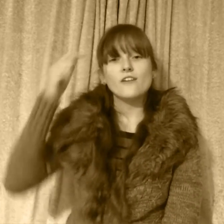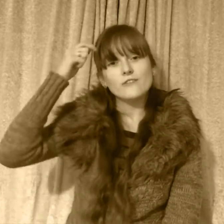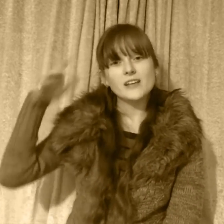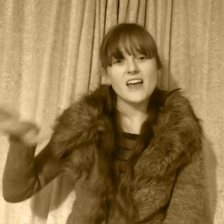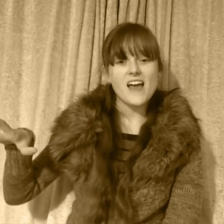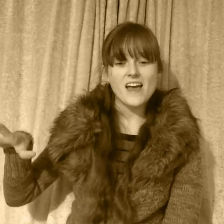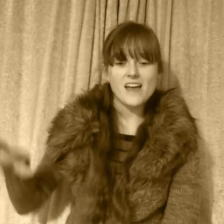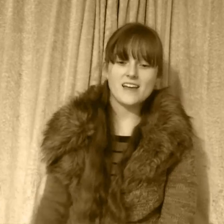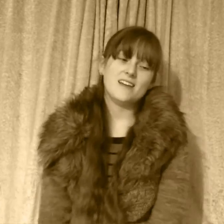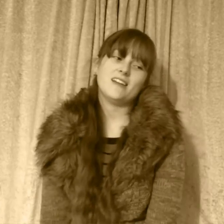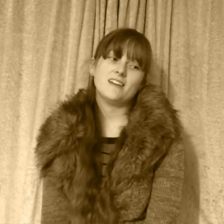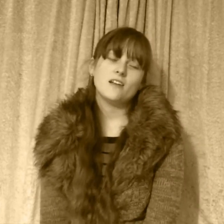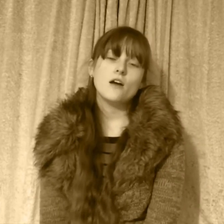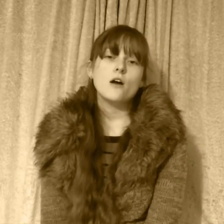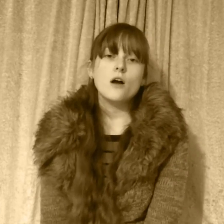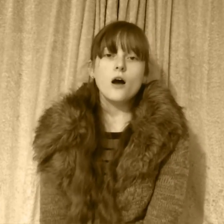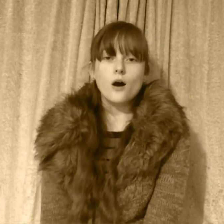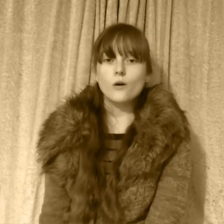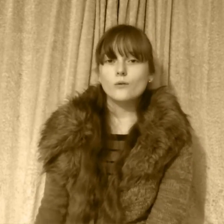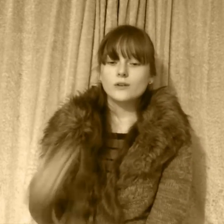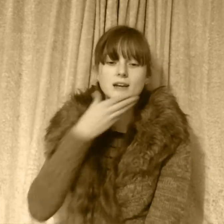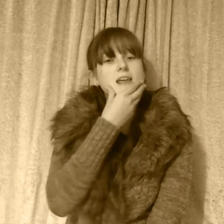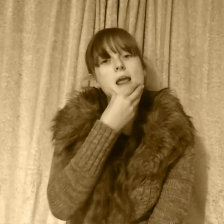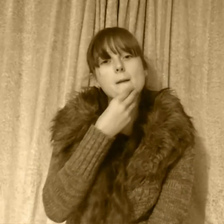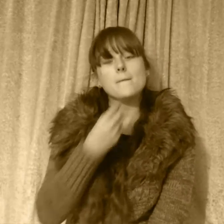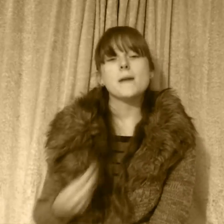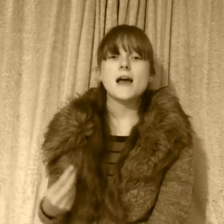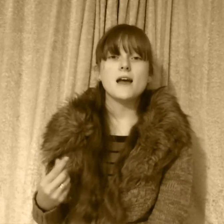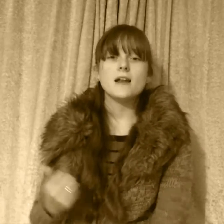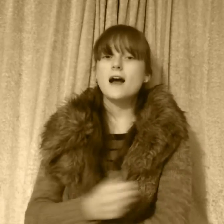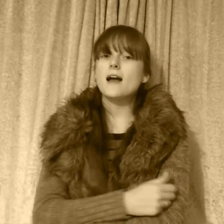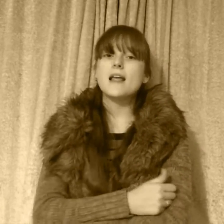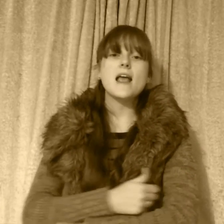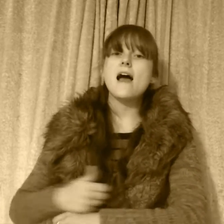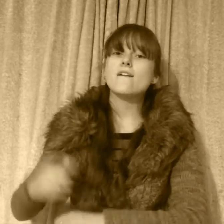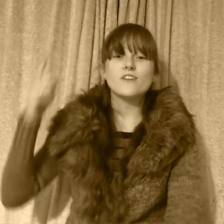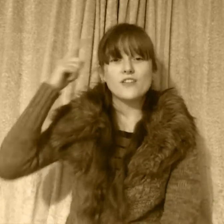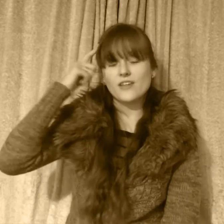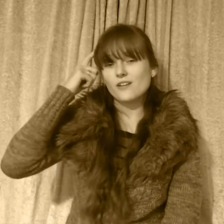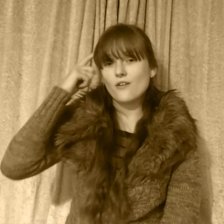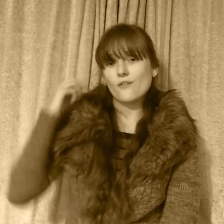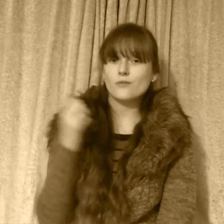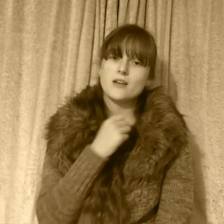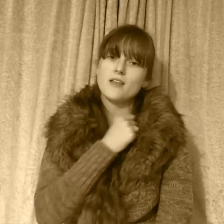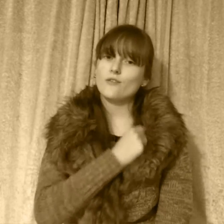forget Only man I ever think of with